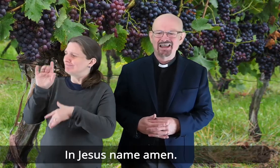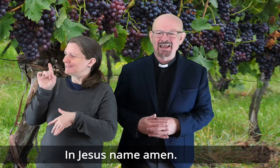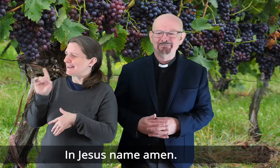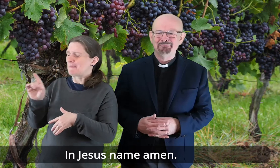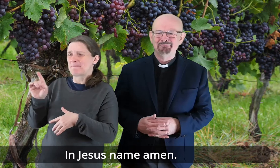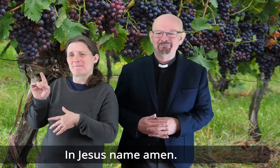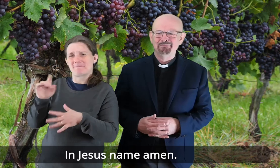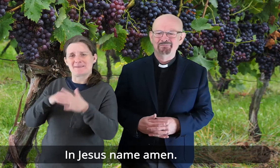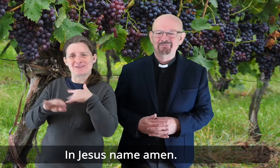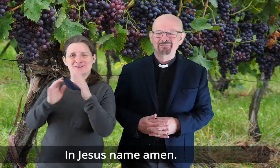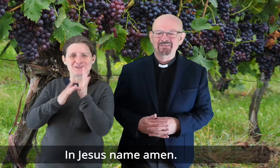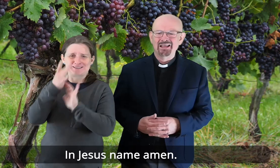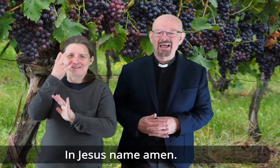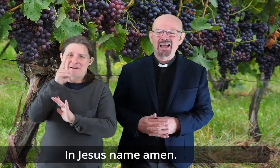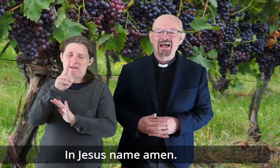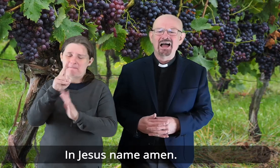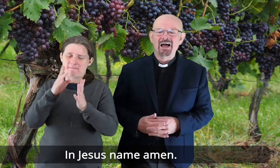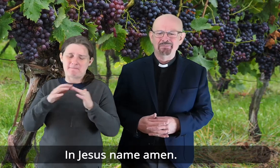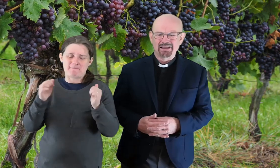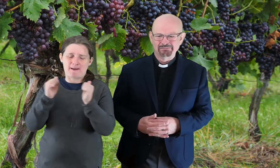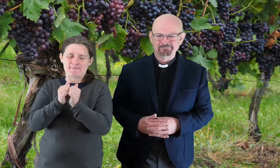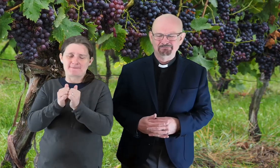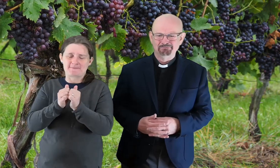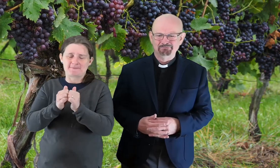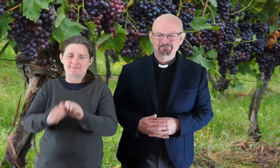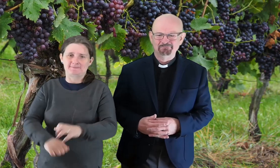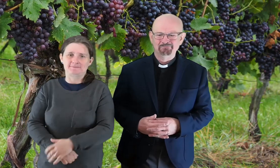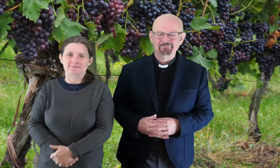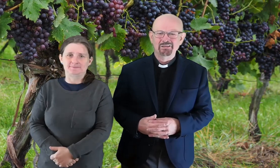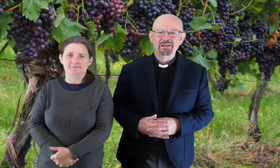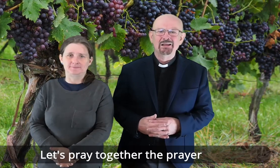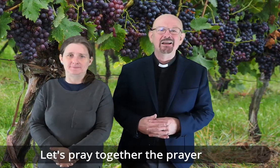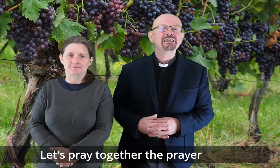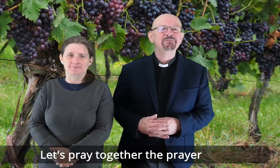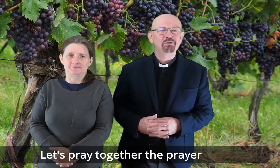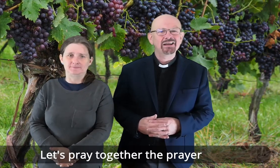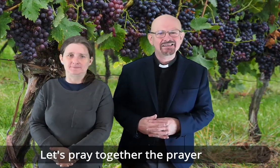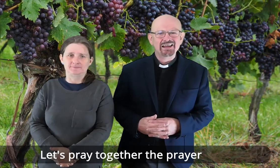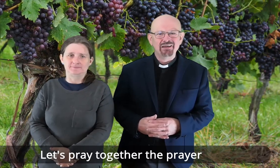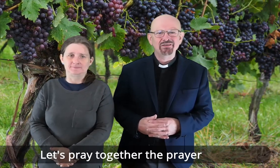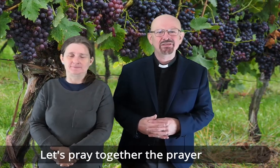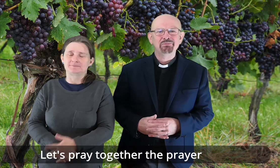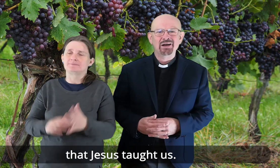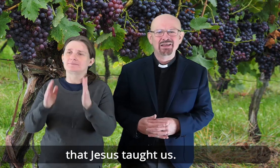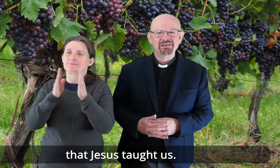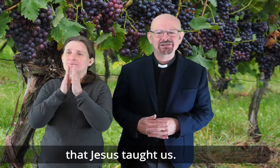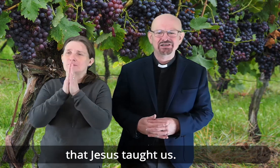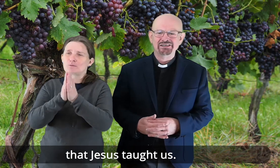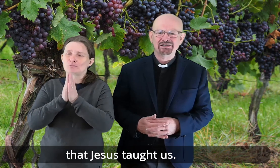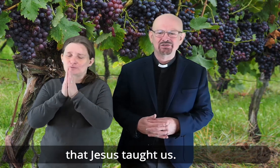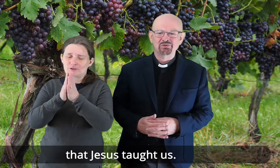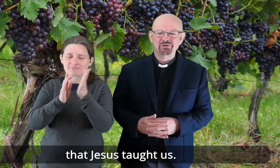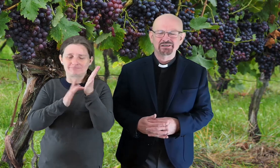name. Amen. Let's pray together the prayer that Jesus taught us.